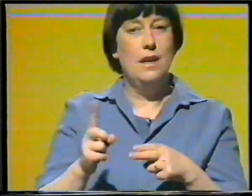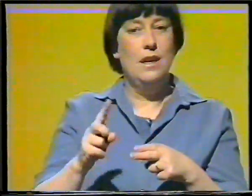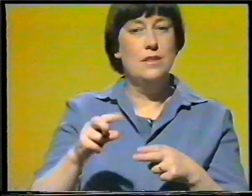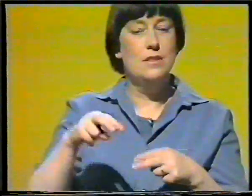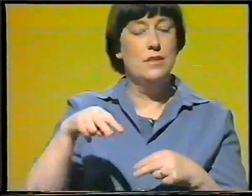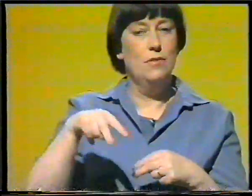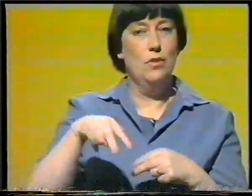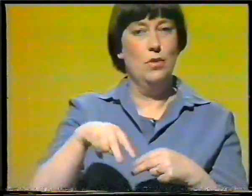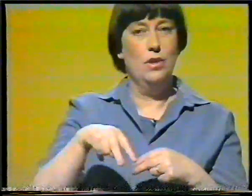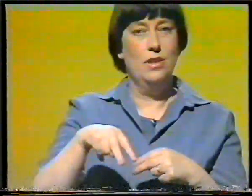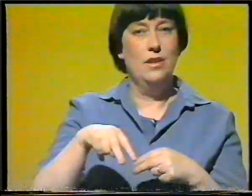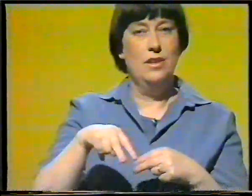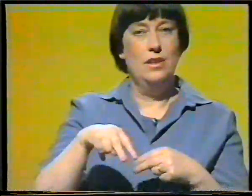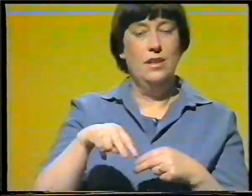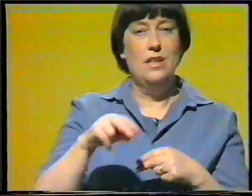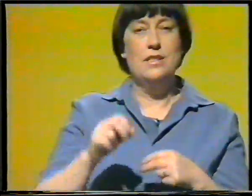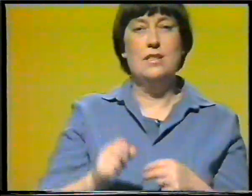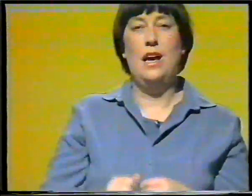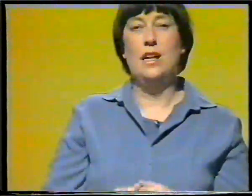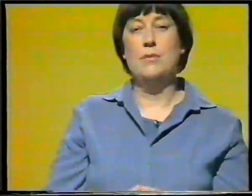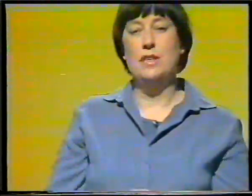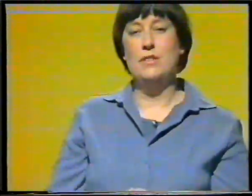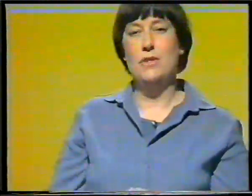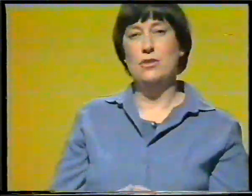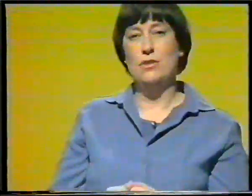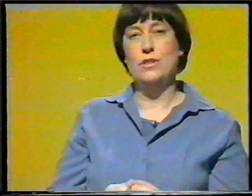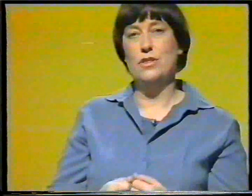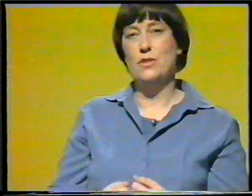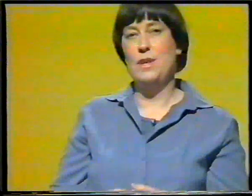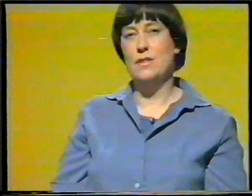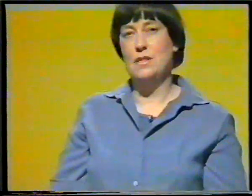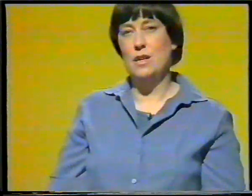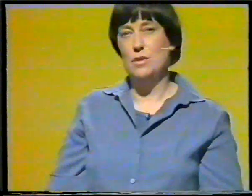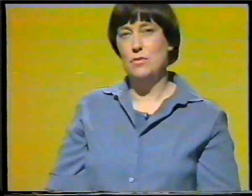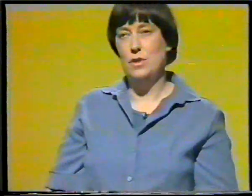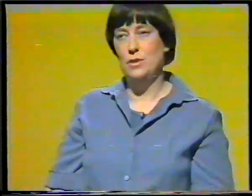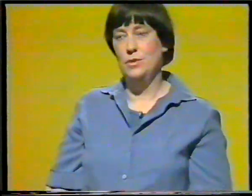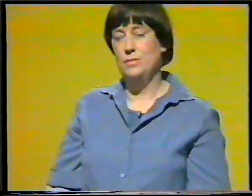and fork. It's entirely up to the individual just to make the sequence flow.